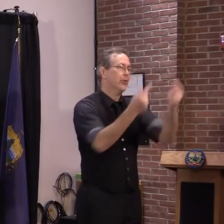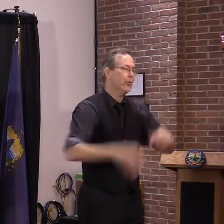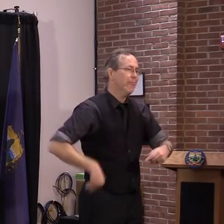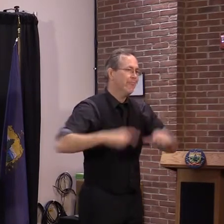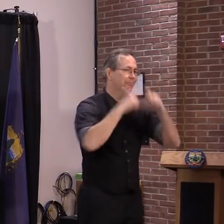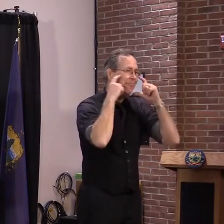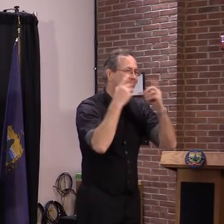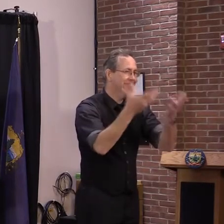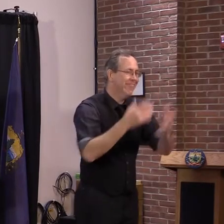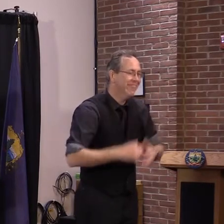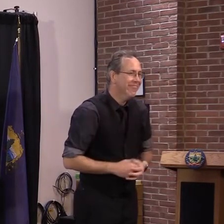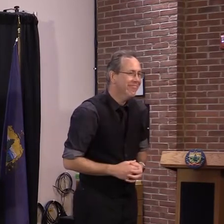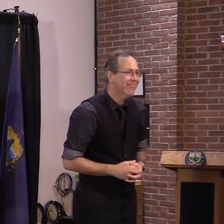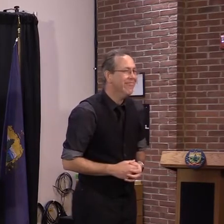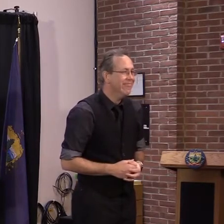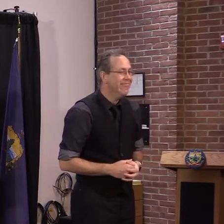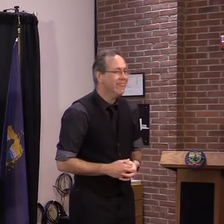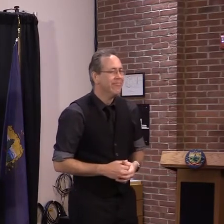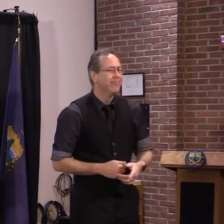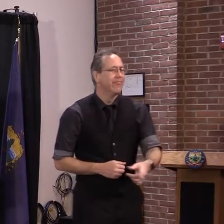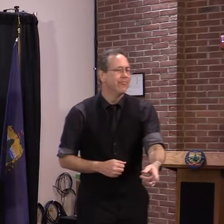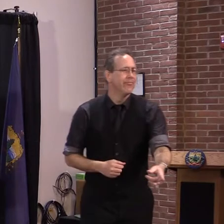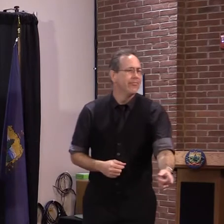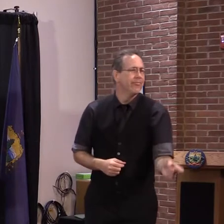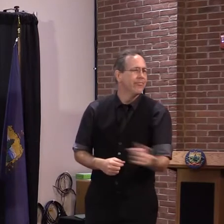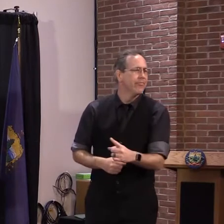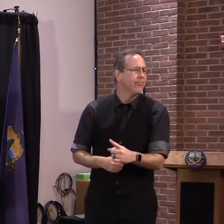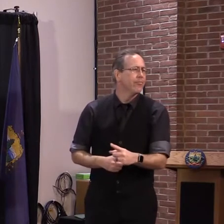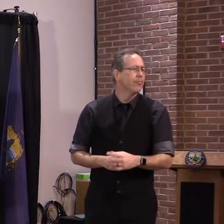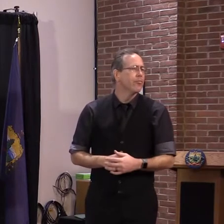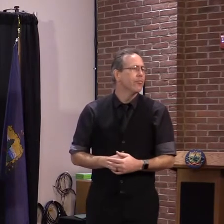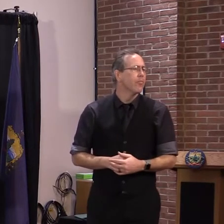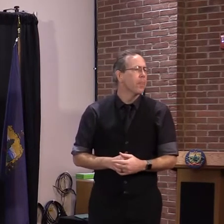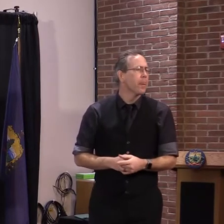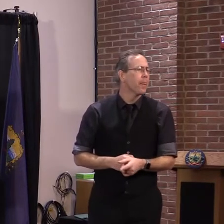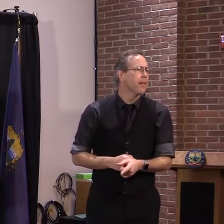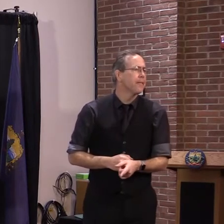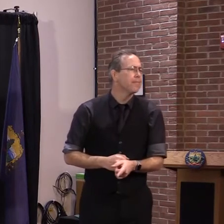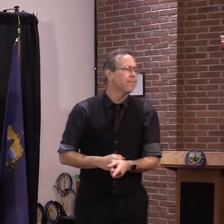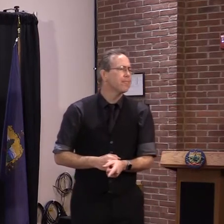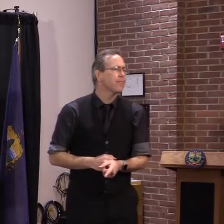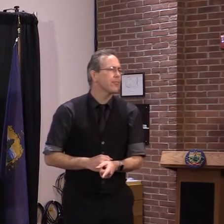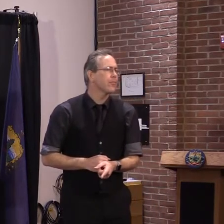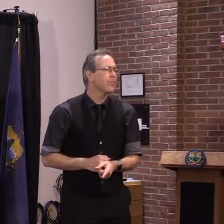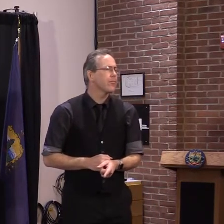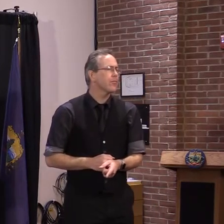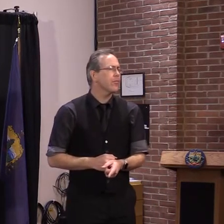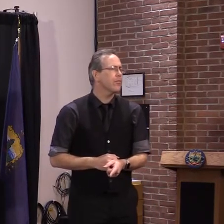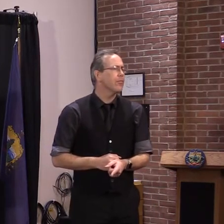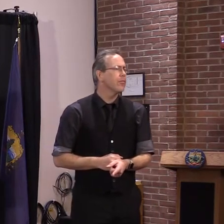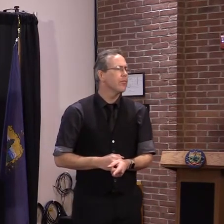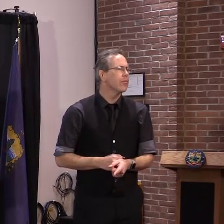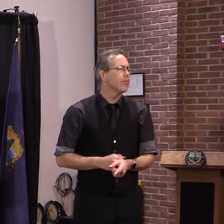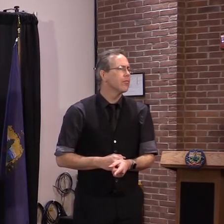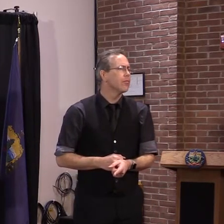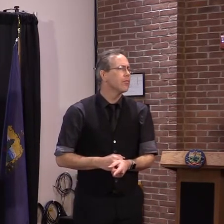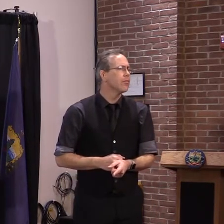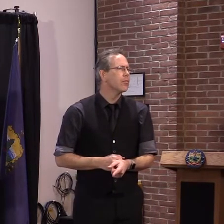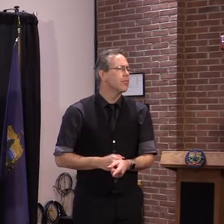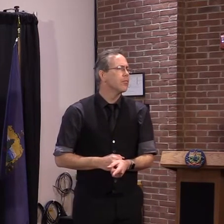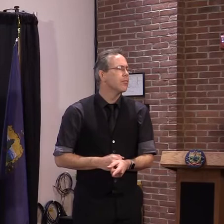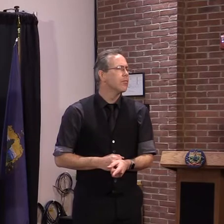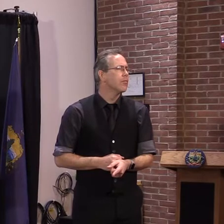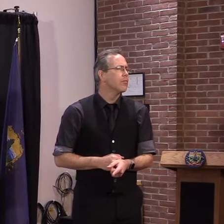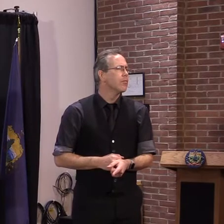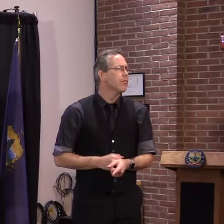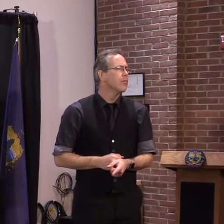I noticed that you said many public health experts are calling for this, but I haven't necessarily seen any sources or studies